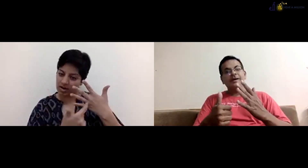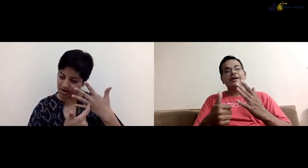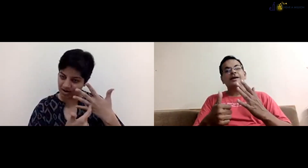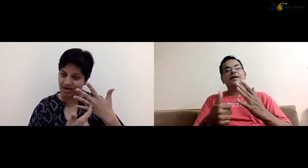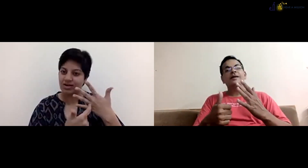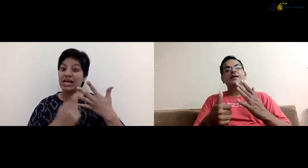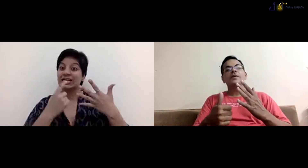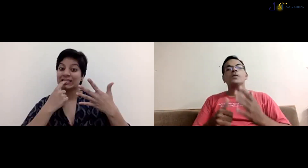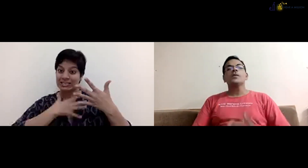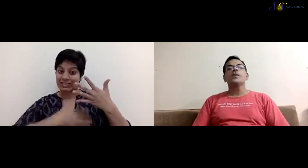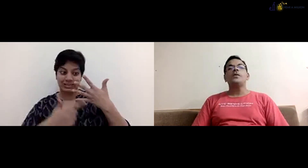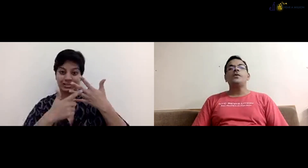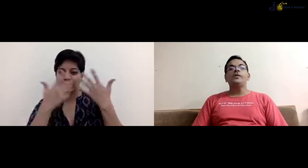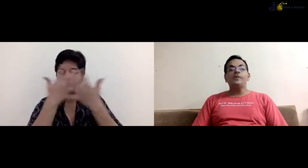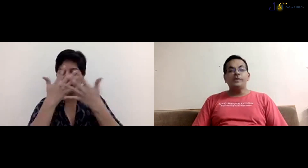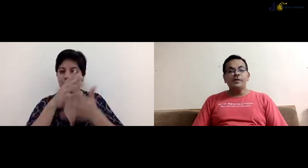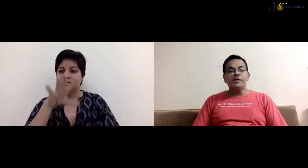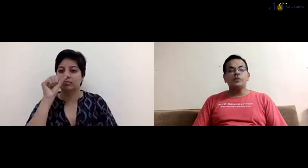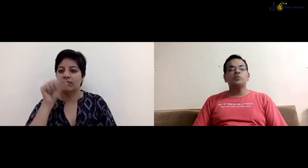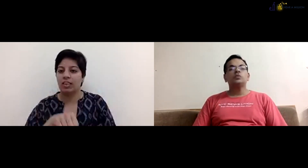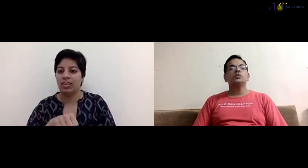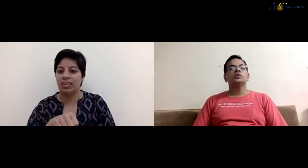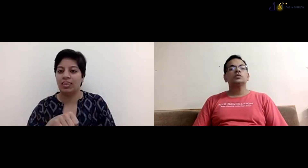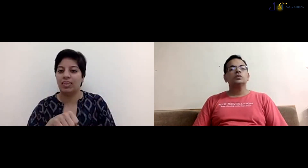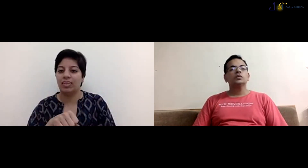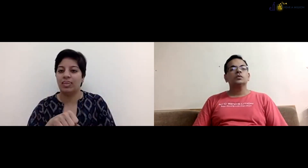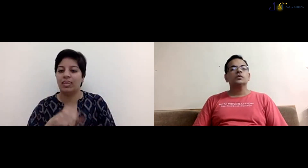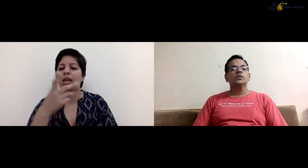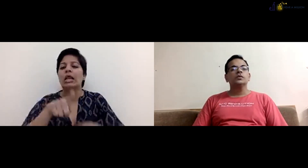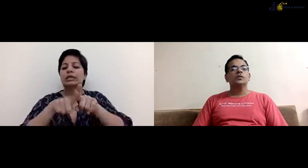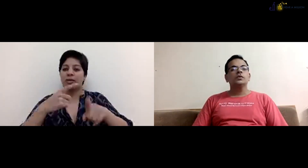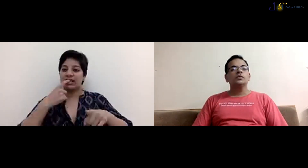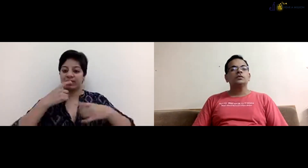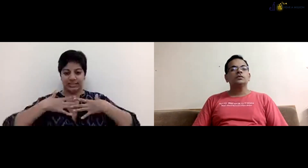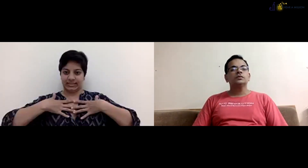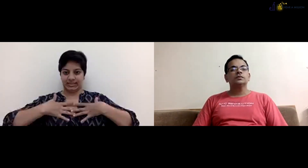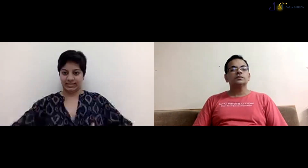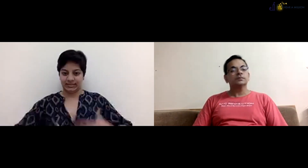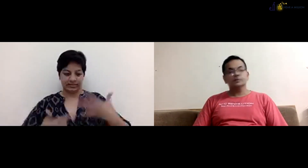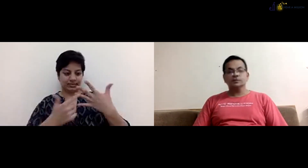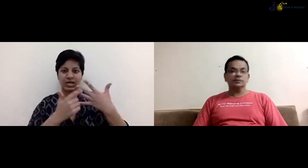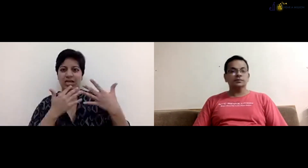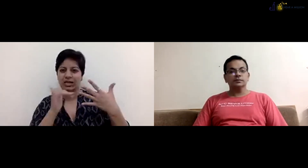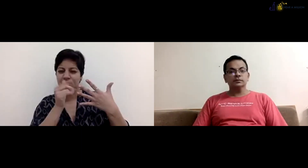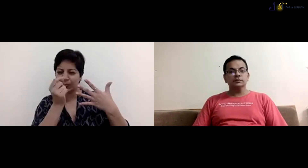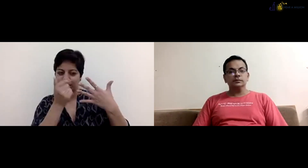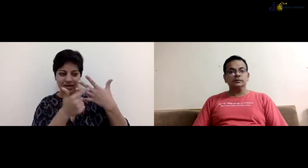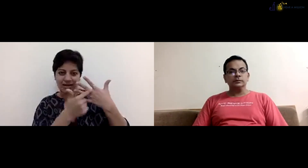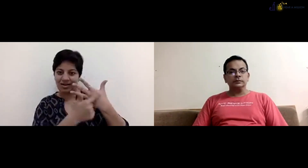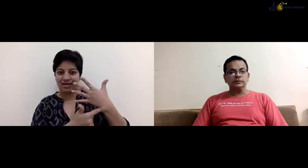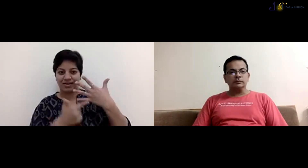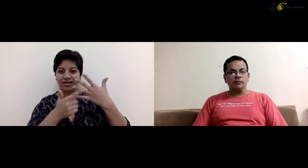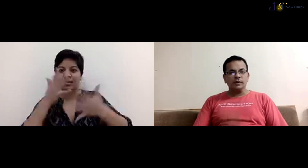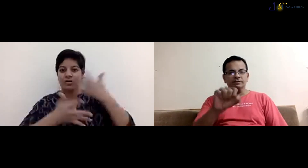your sign. Okay, that means with the black t-shirt you can easily see our sign. Yes, for example, you are wearing a white